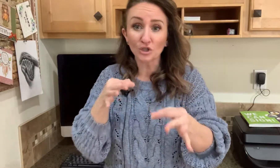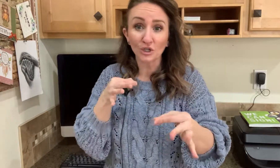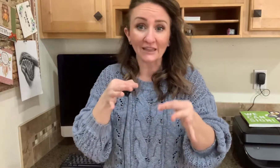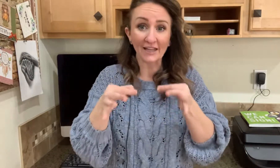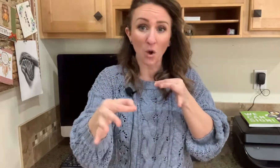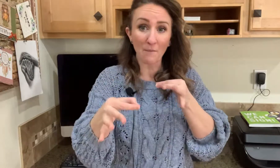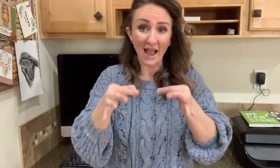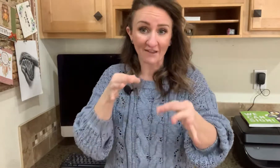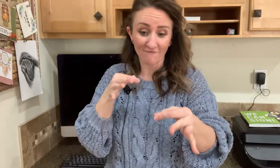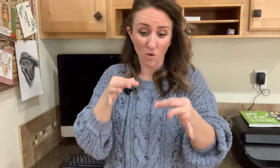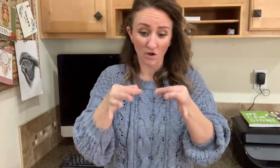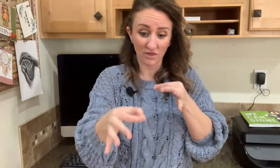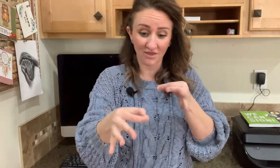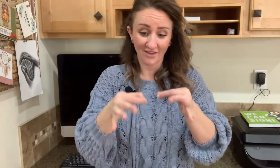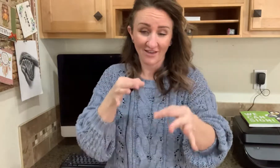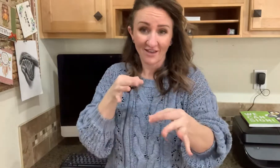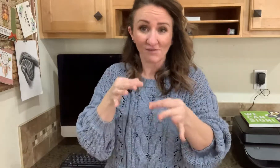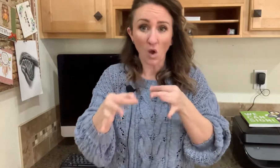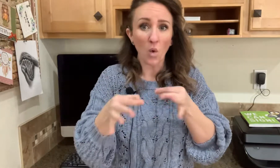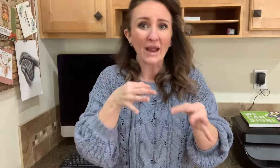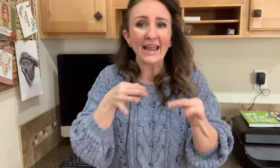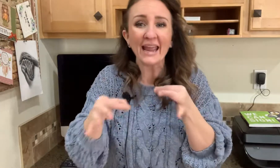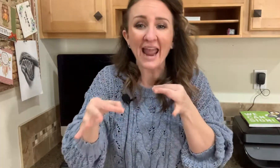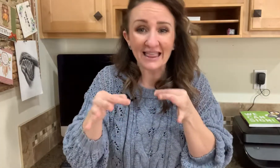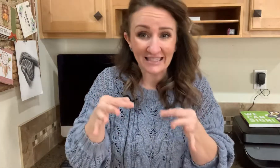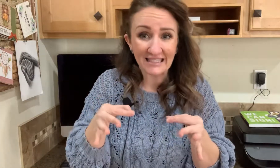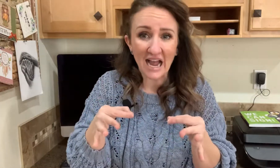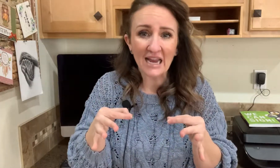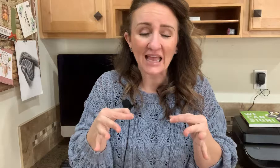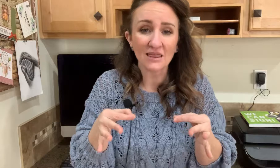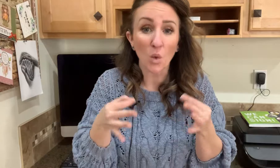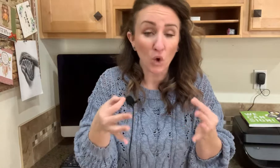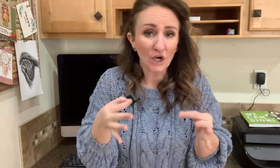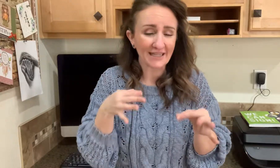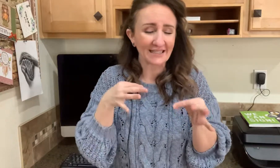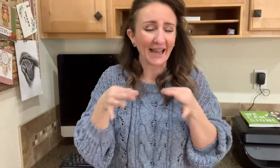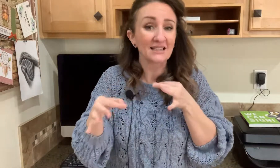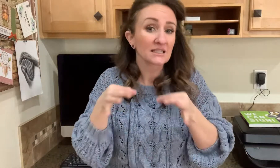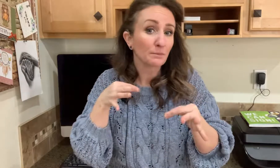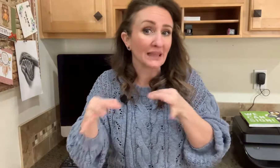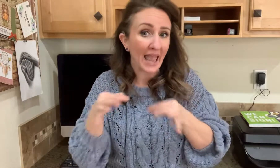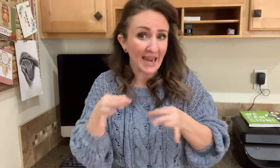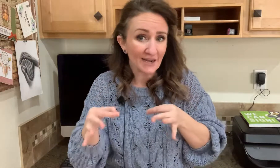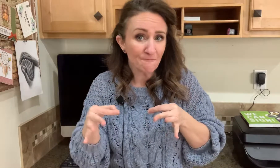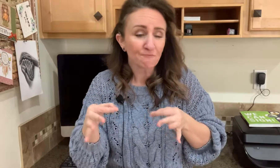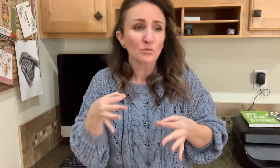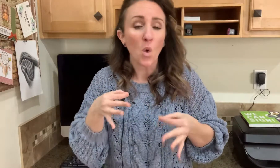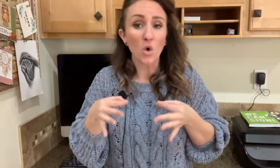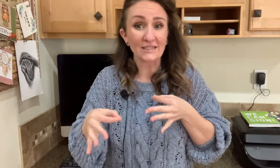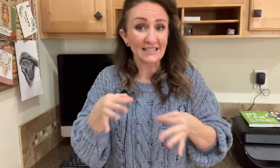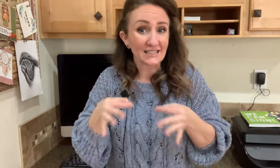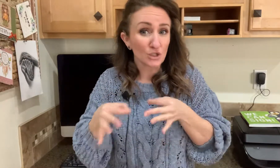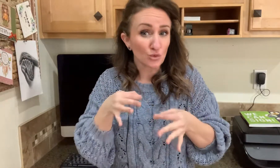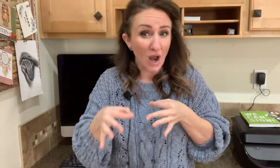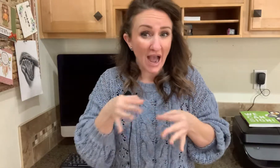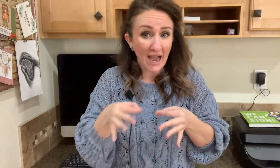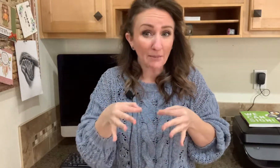alternately go back and forth. So in the word is explain or describe